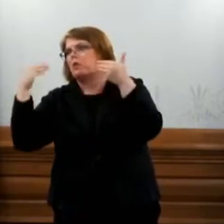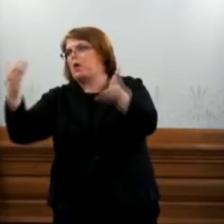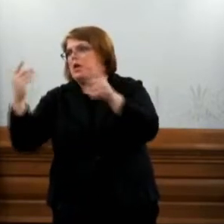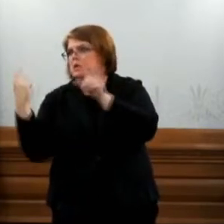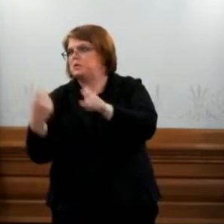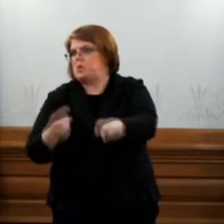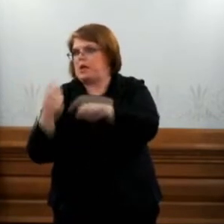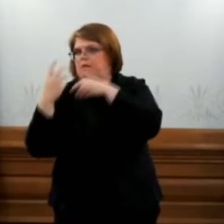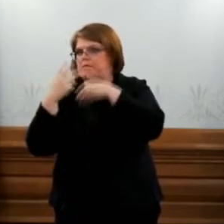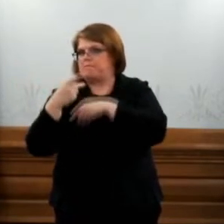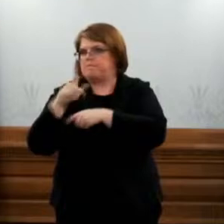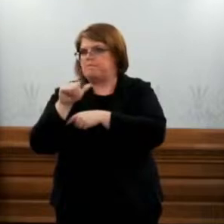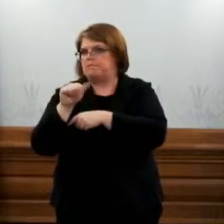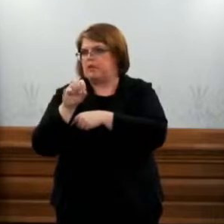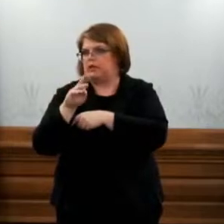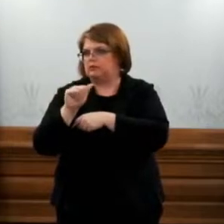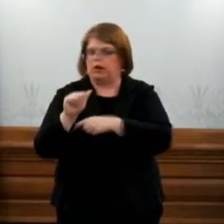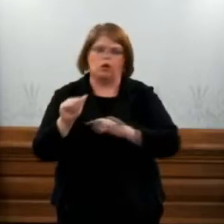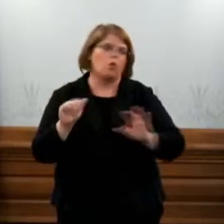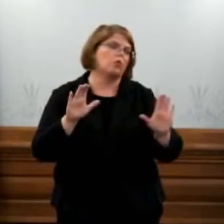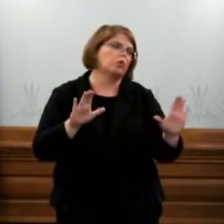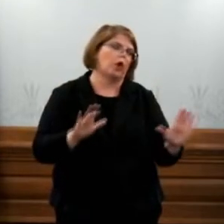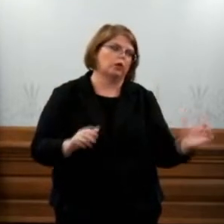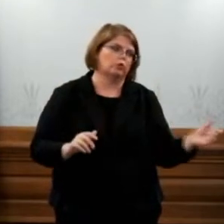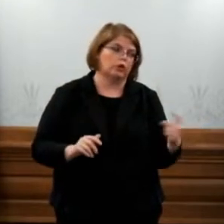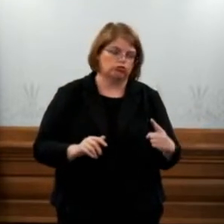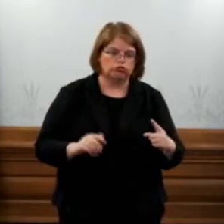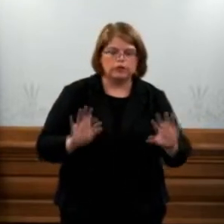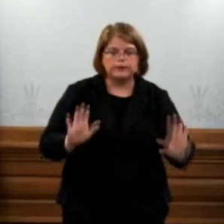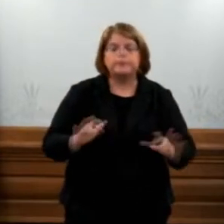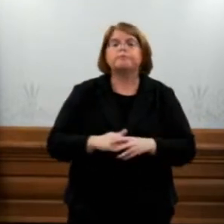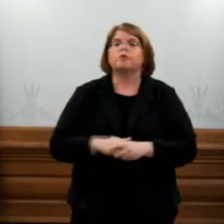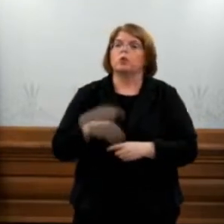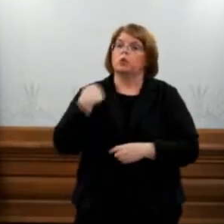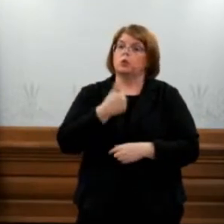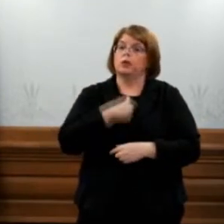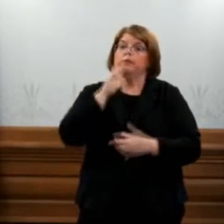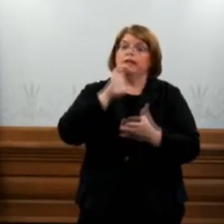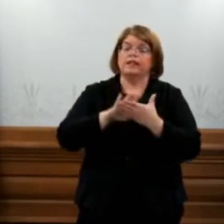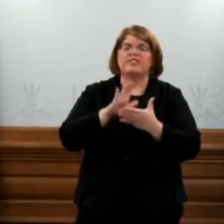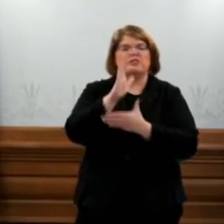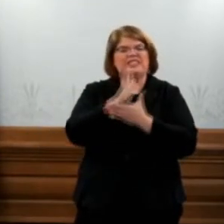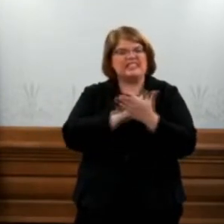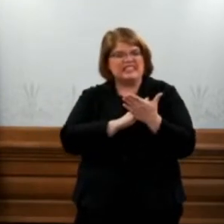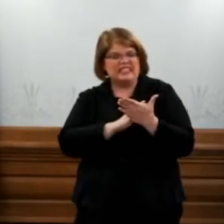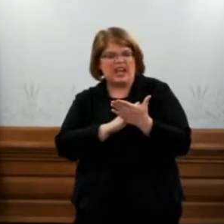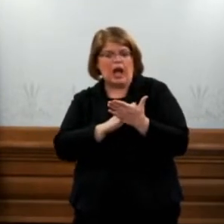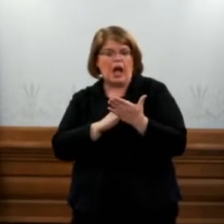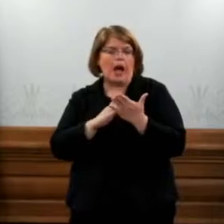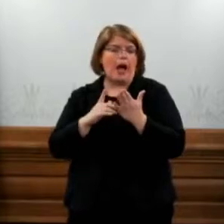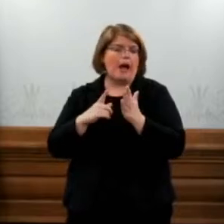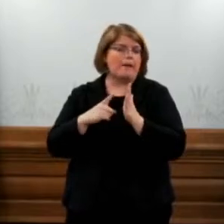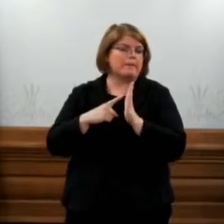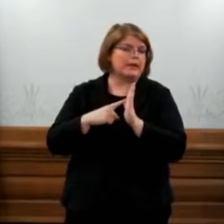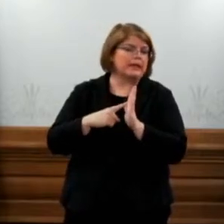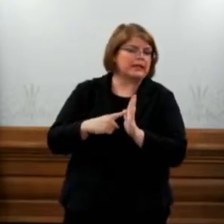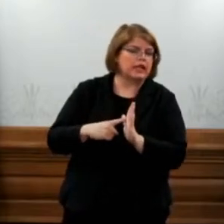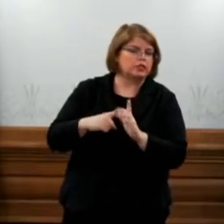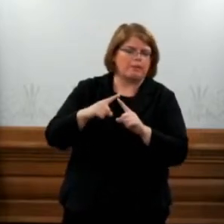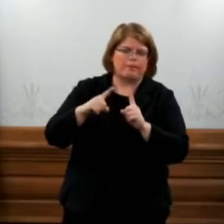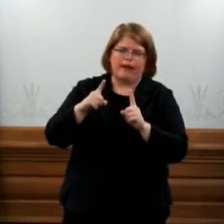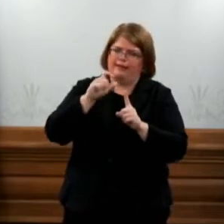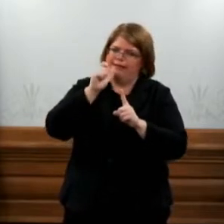great question. So we do believe, and again, there was some signal, but not really statistical significance of this large